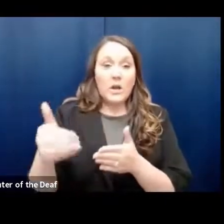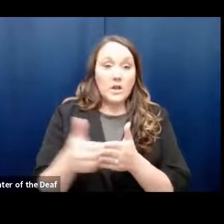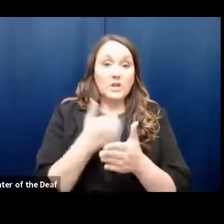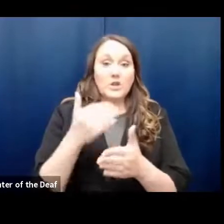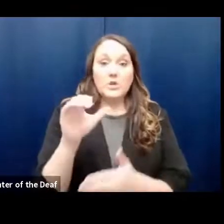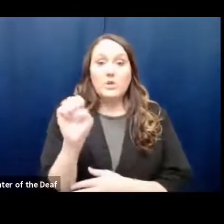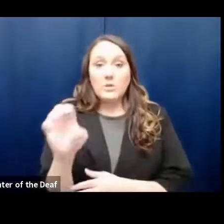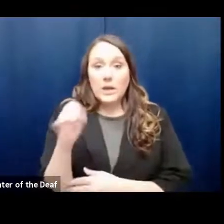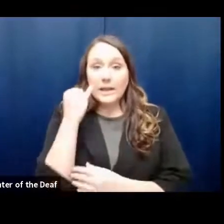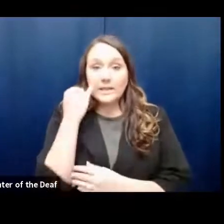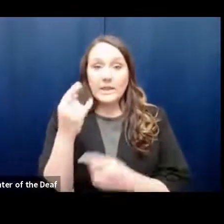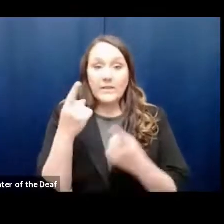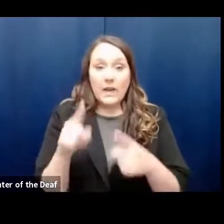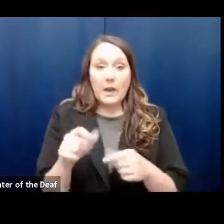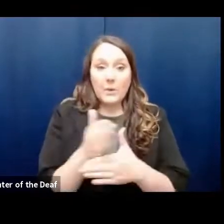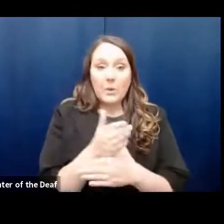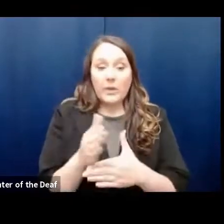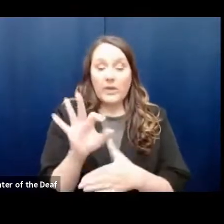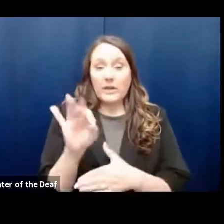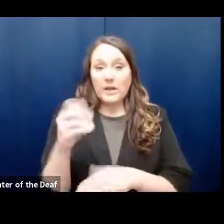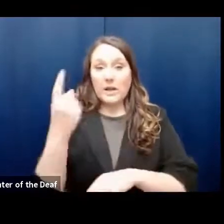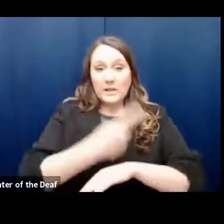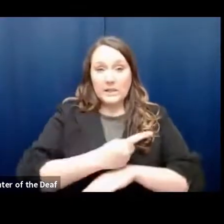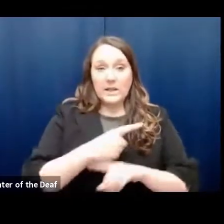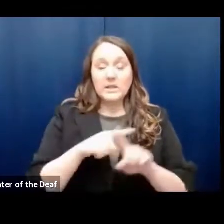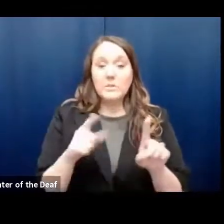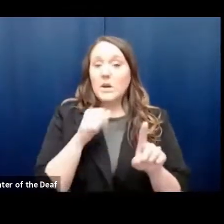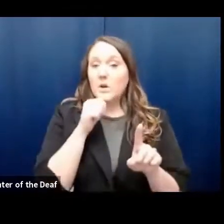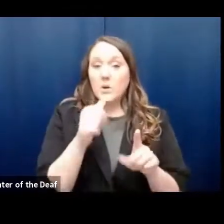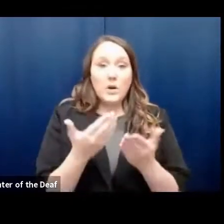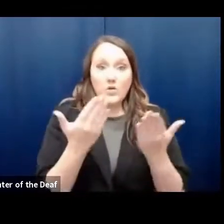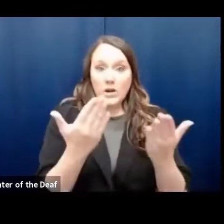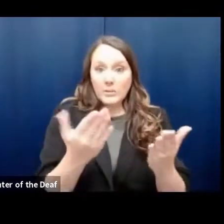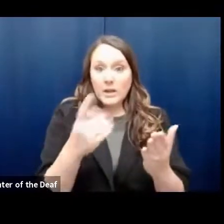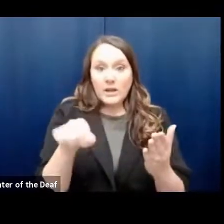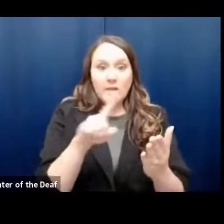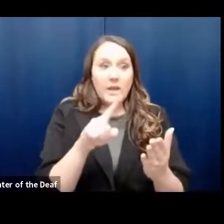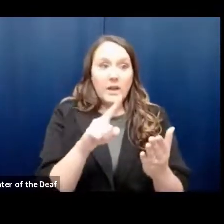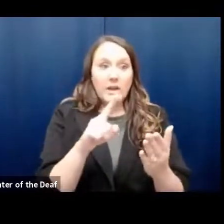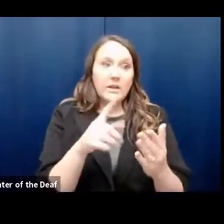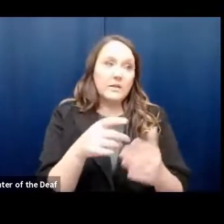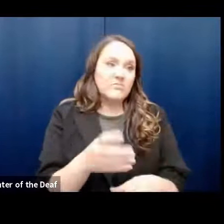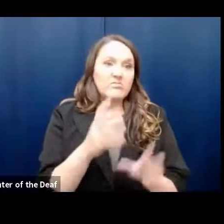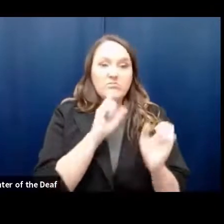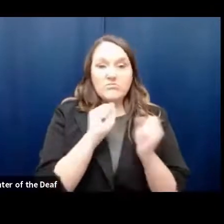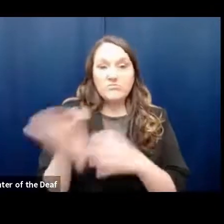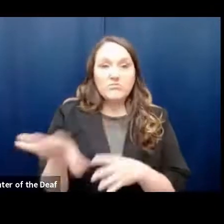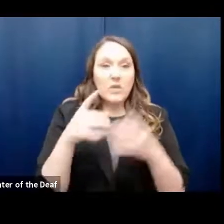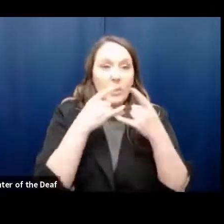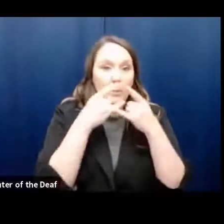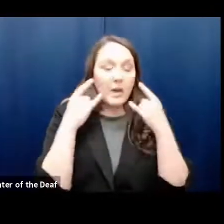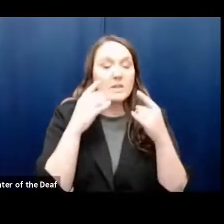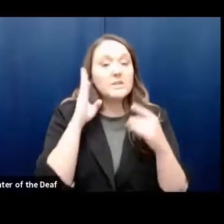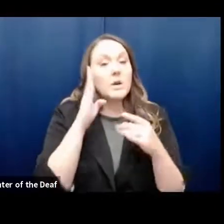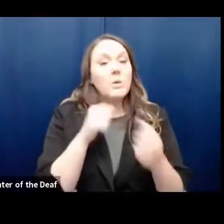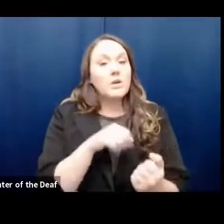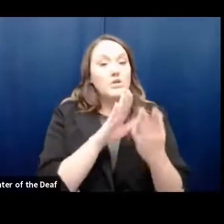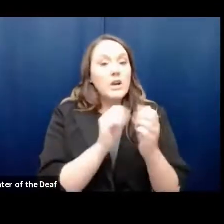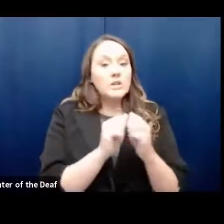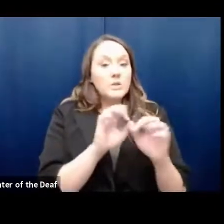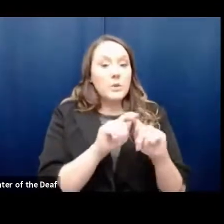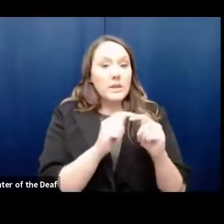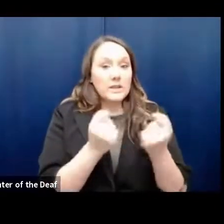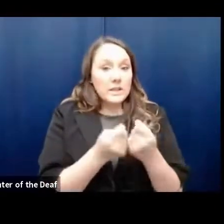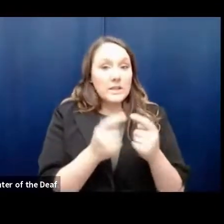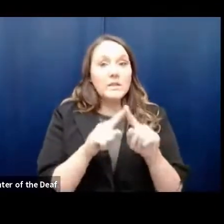it happened within a 90-day time period, but we are absolutely not recommending that they don't wear masks. And so we'll address that with our team, but there's also contact tracers all across the